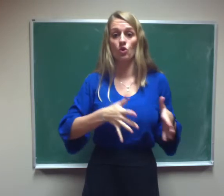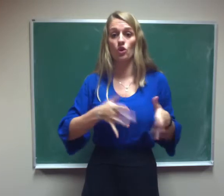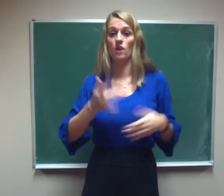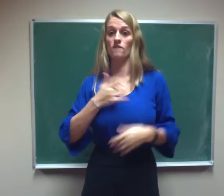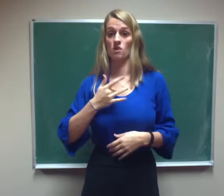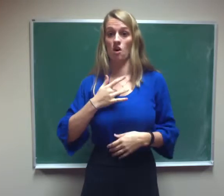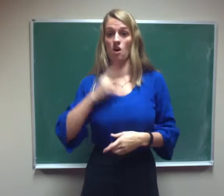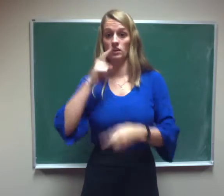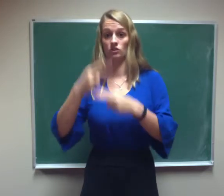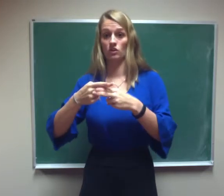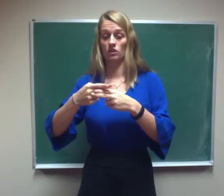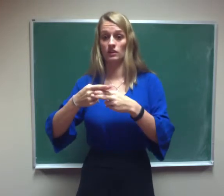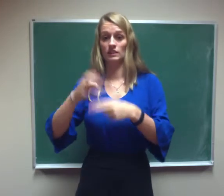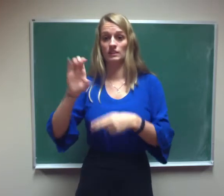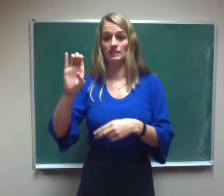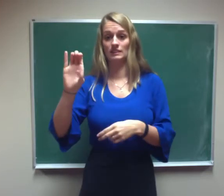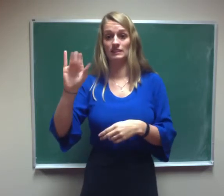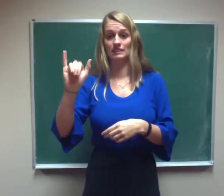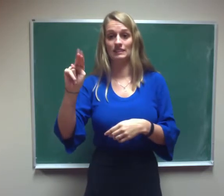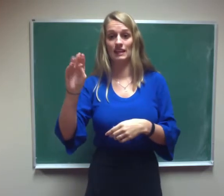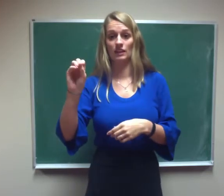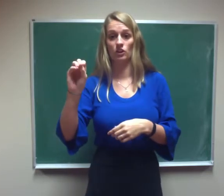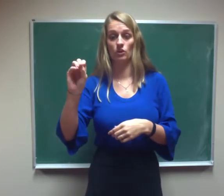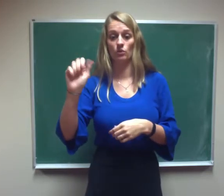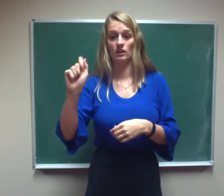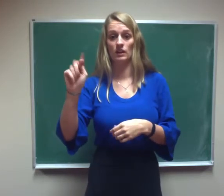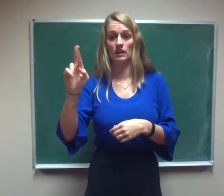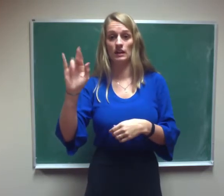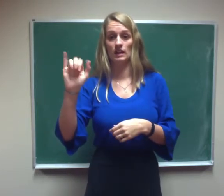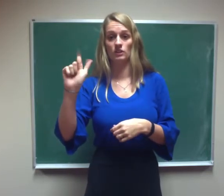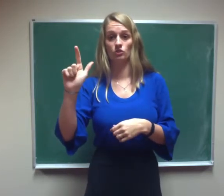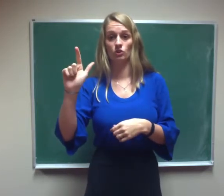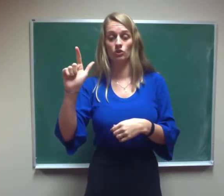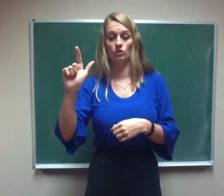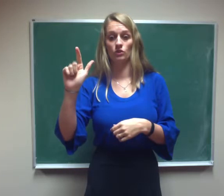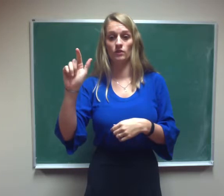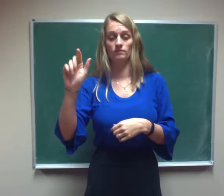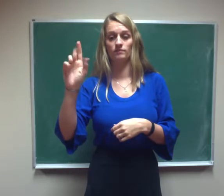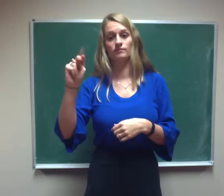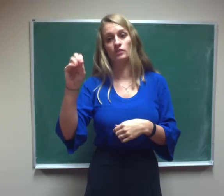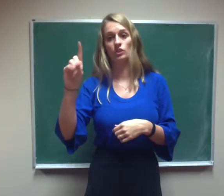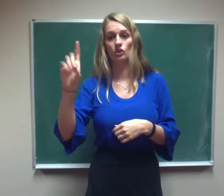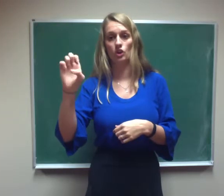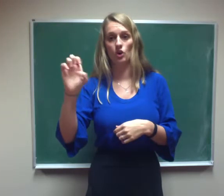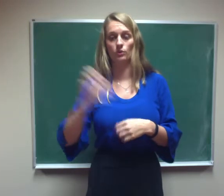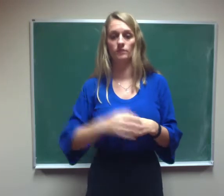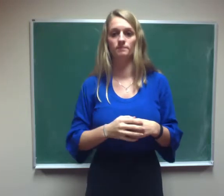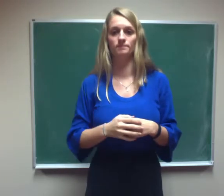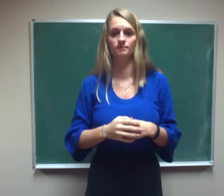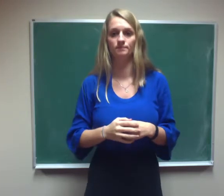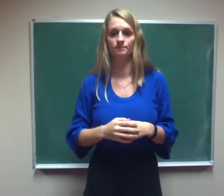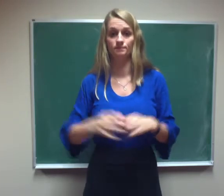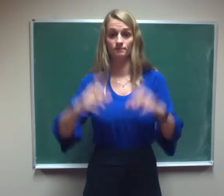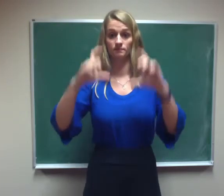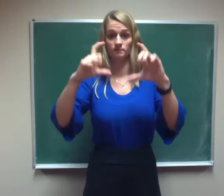The sinoatrial node is also sometimes called the pacemaker, and it's found in the upper corner of the right atrium. It's